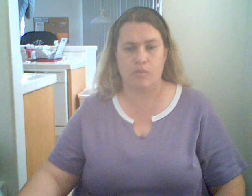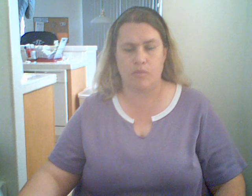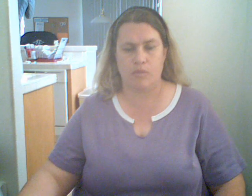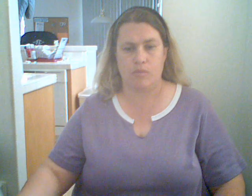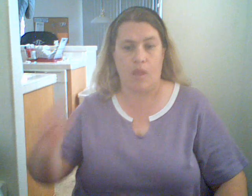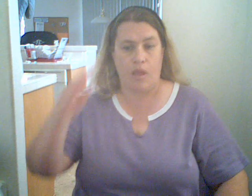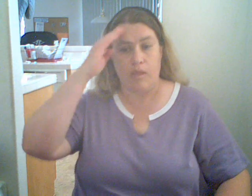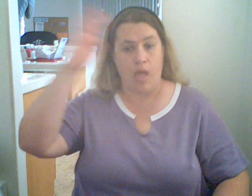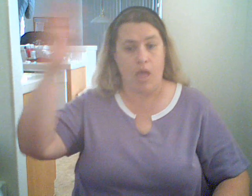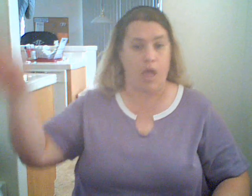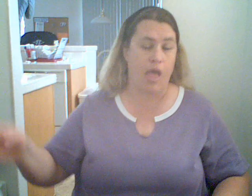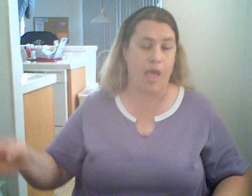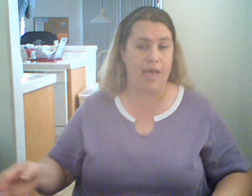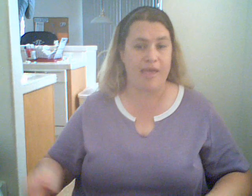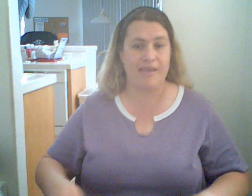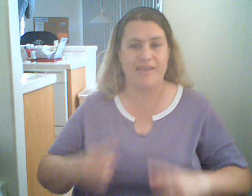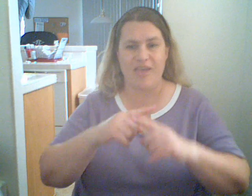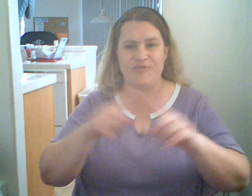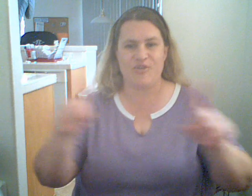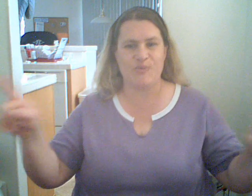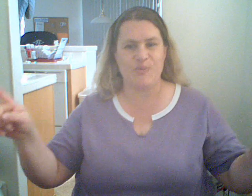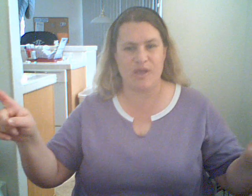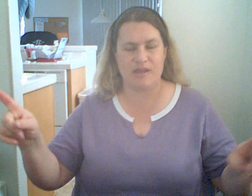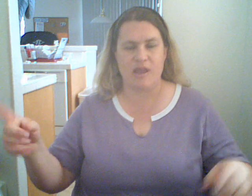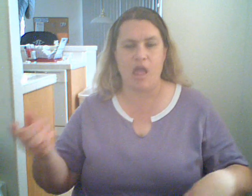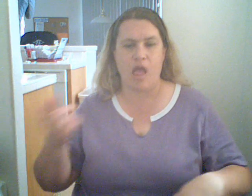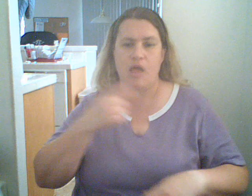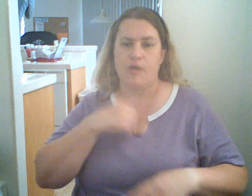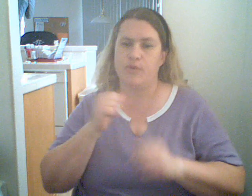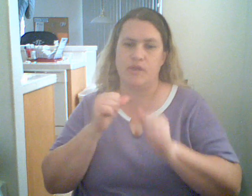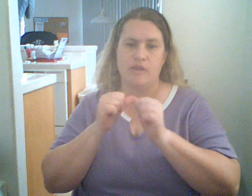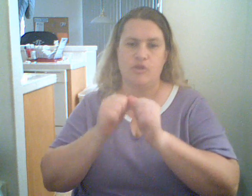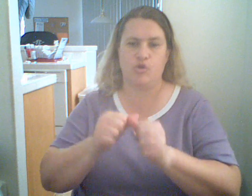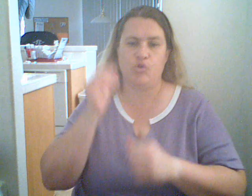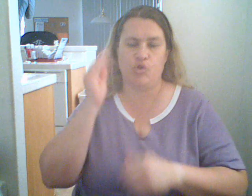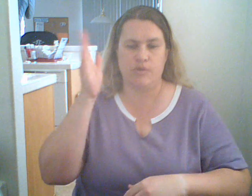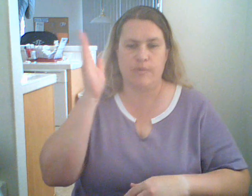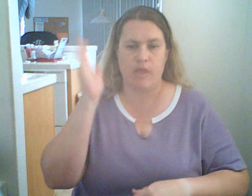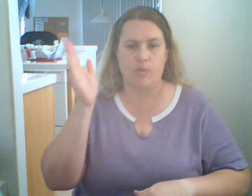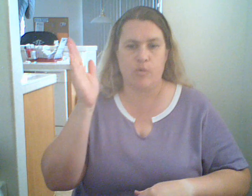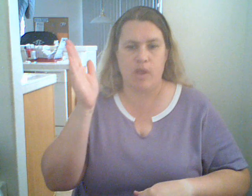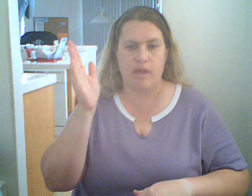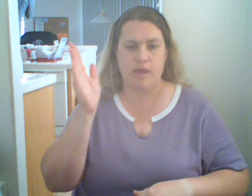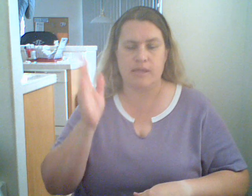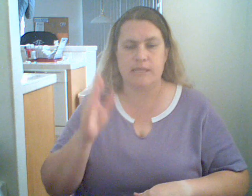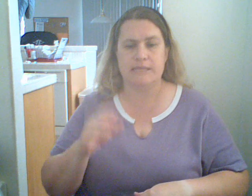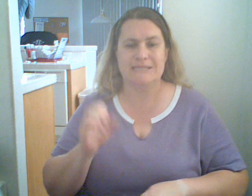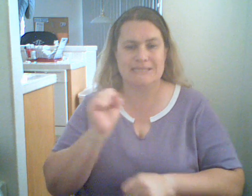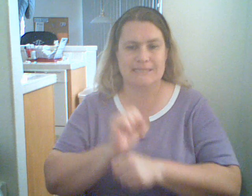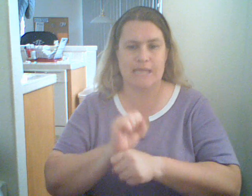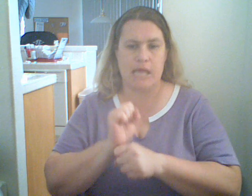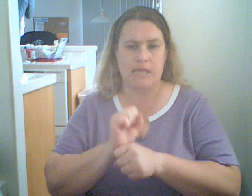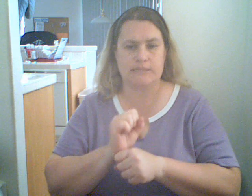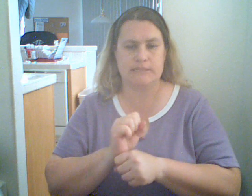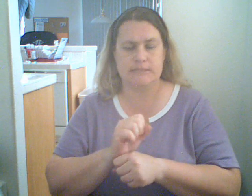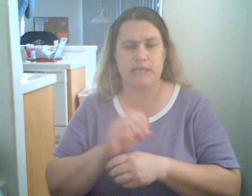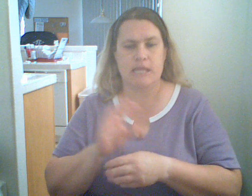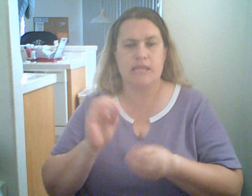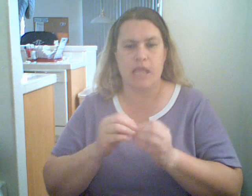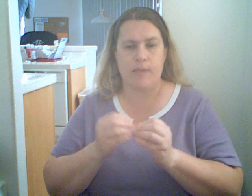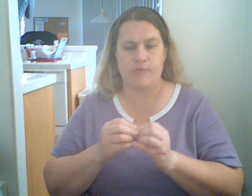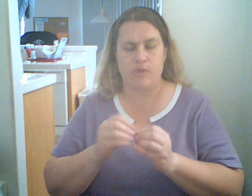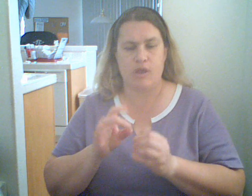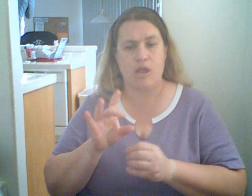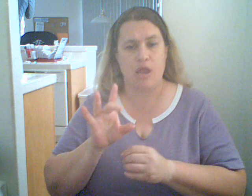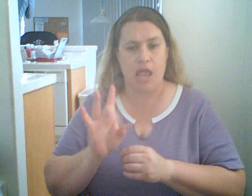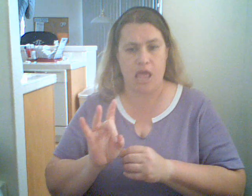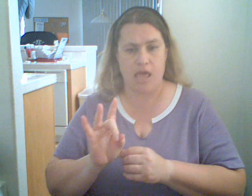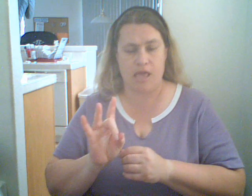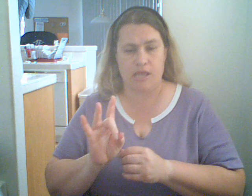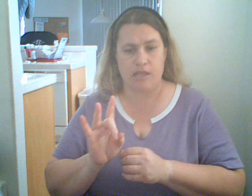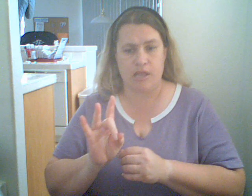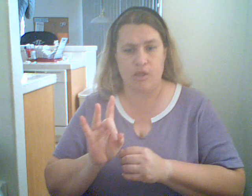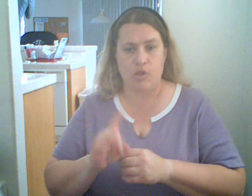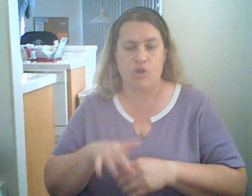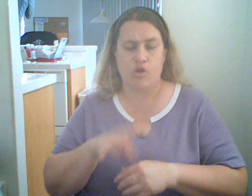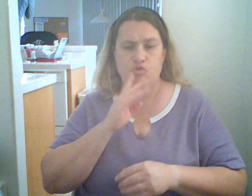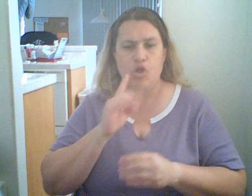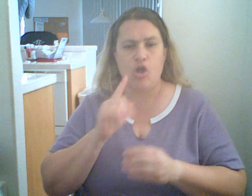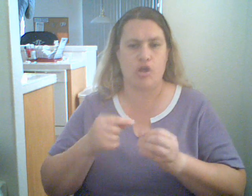Hi everybody, I'm continuing the lecture on task number 8. So what we're talking about is the NIC knowledge exam, the NIC,